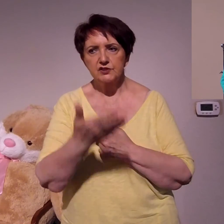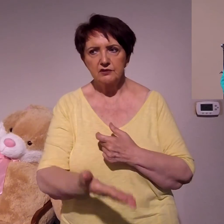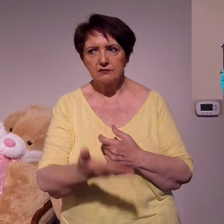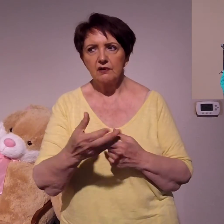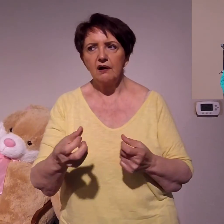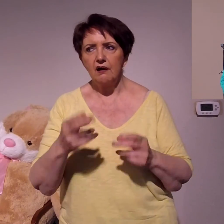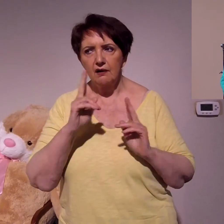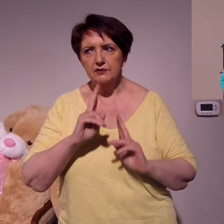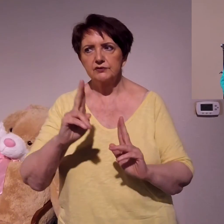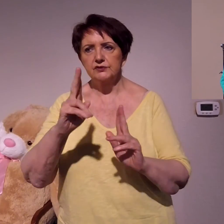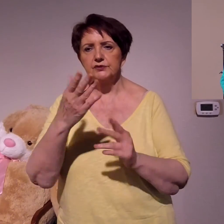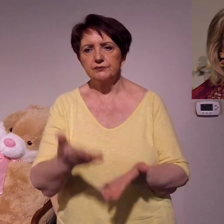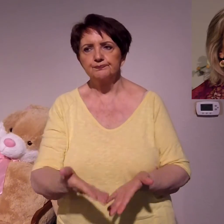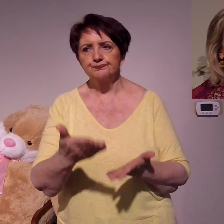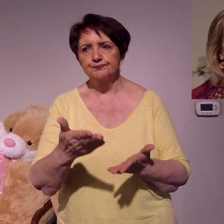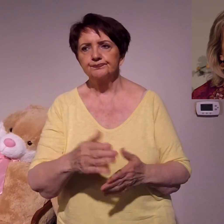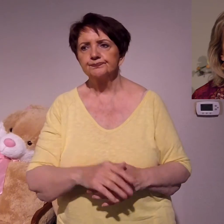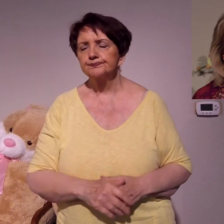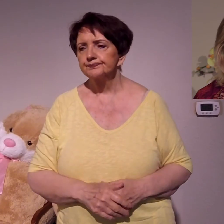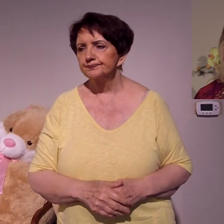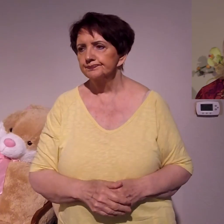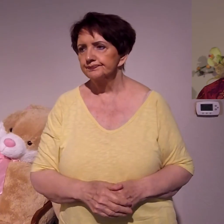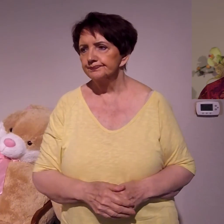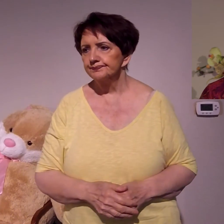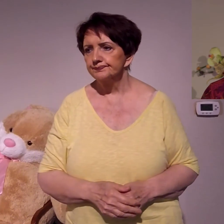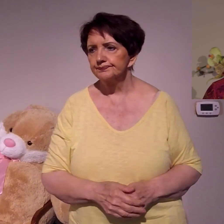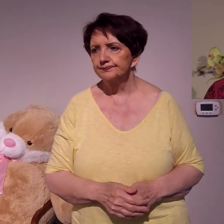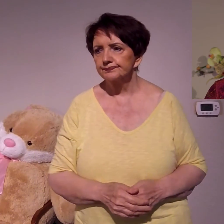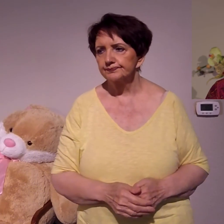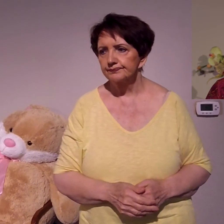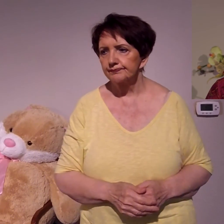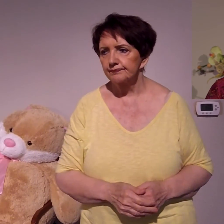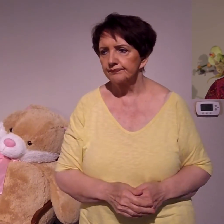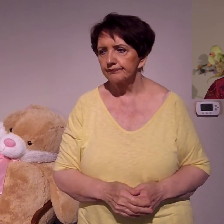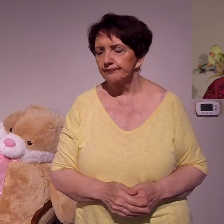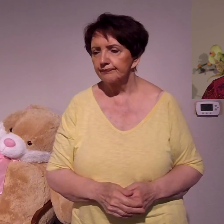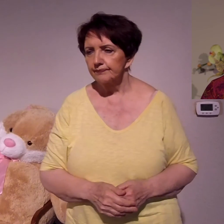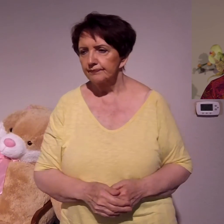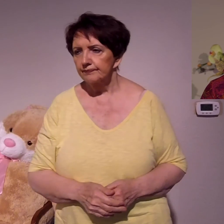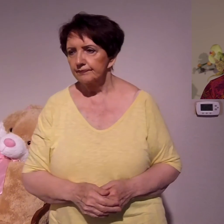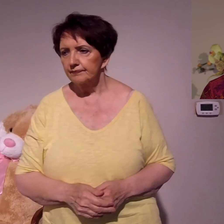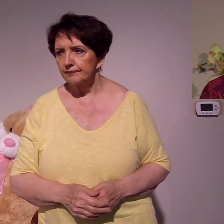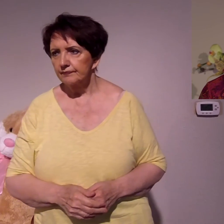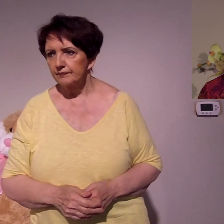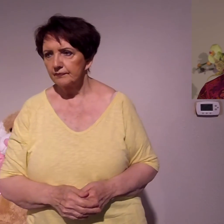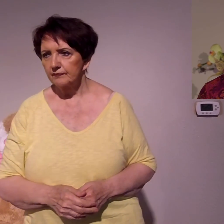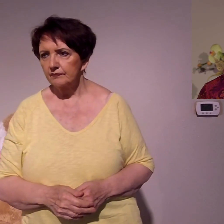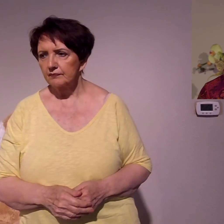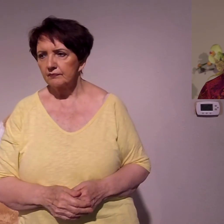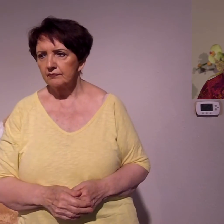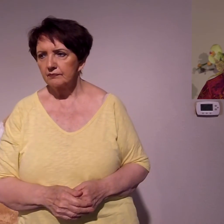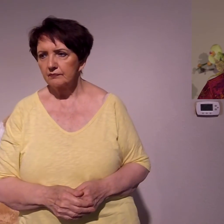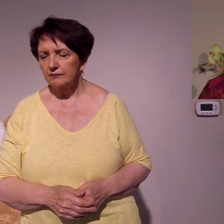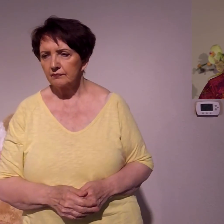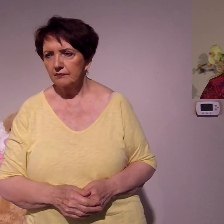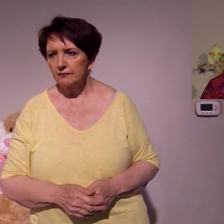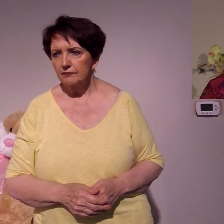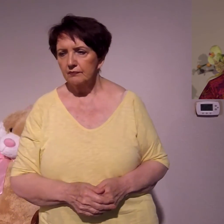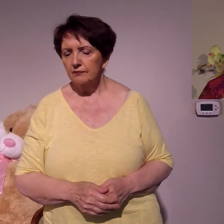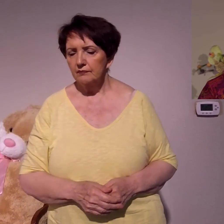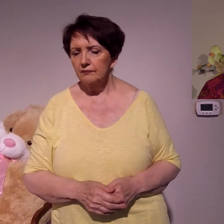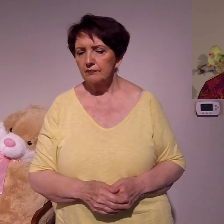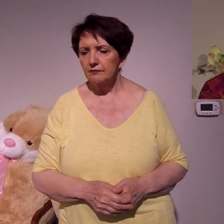my whole life. And obviously relationships aren't for me. I obviously don't do them well. And